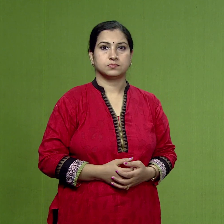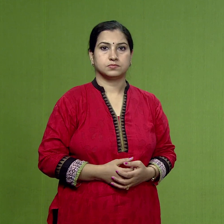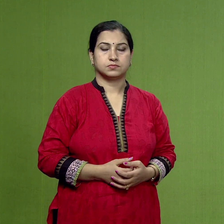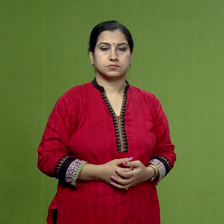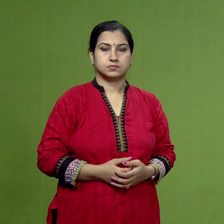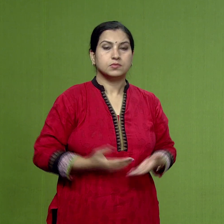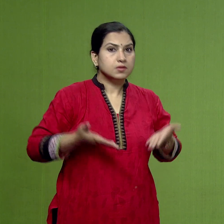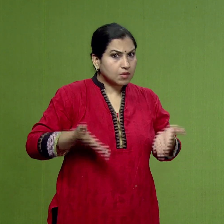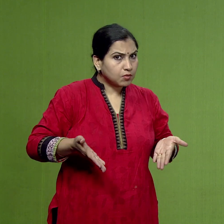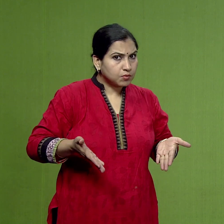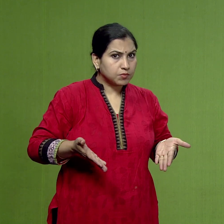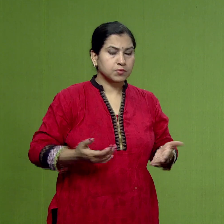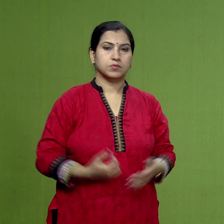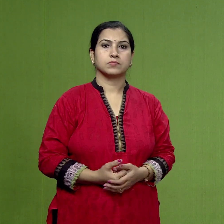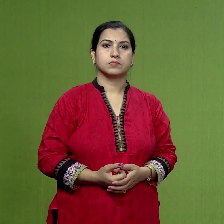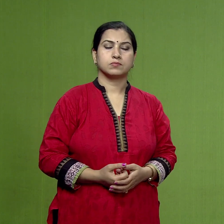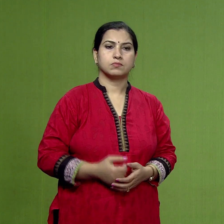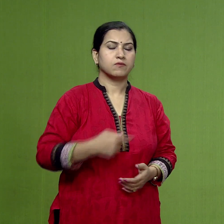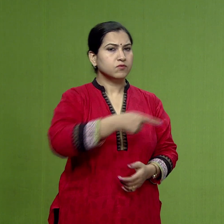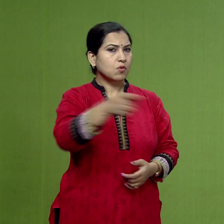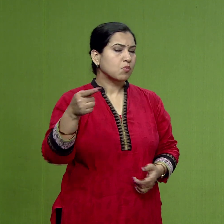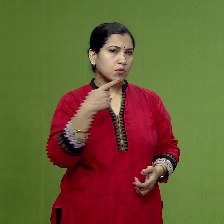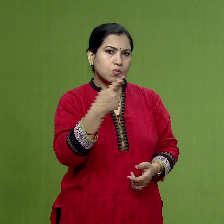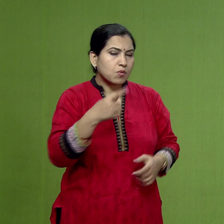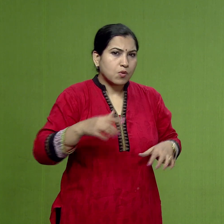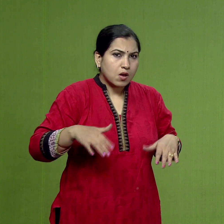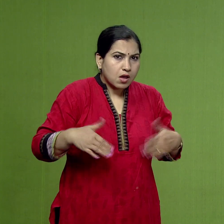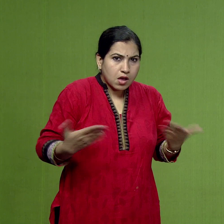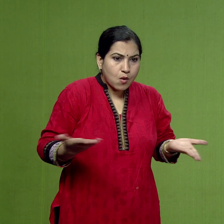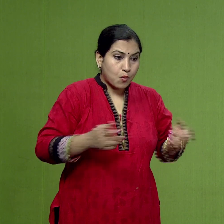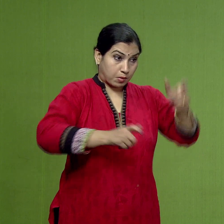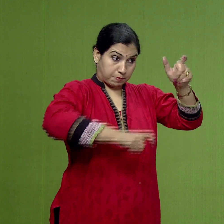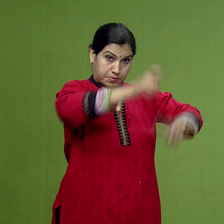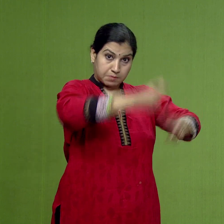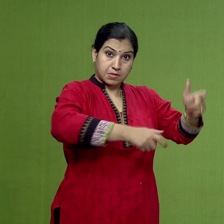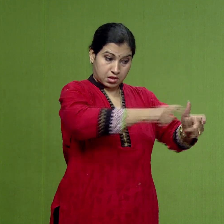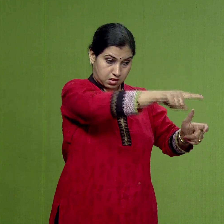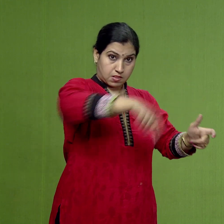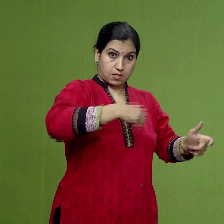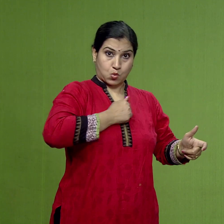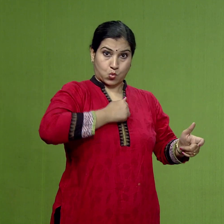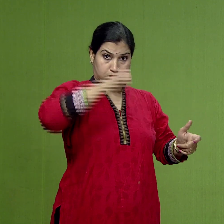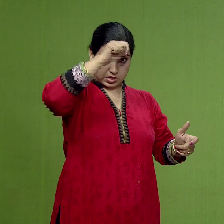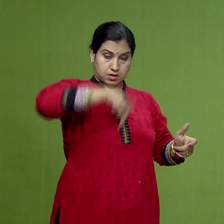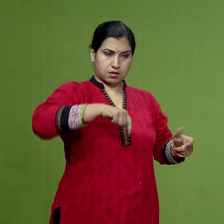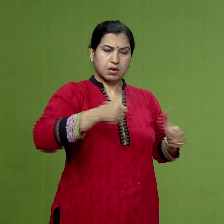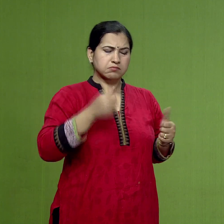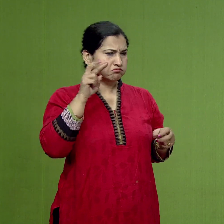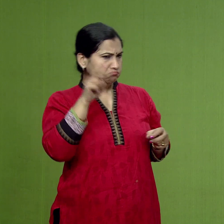Now, we shall know how population of our country can be viewed as the